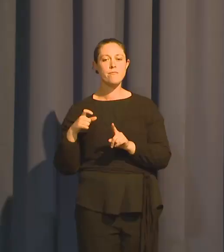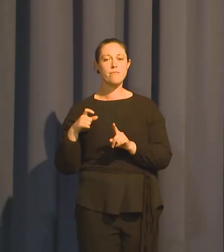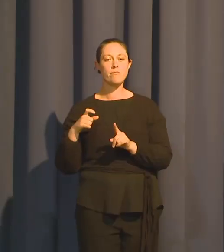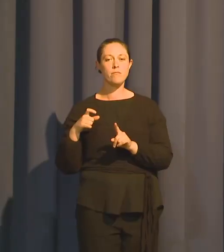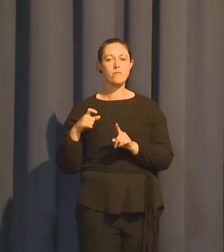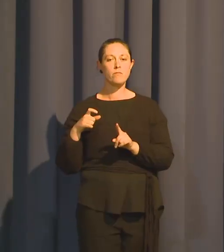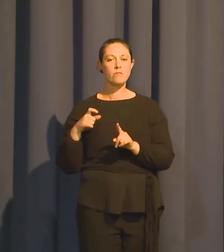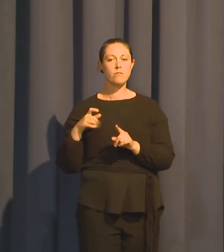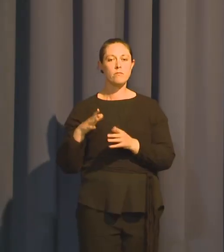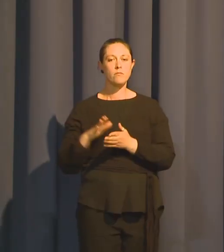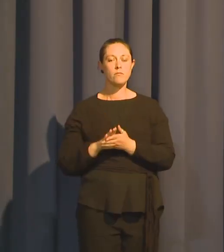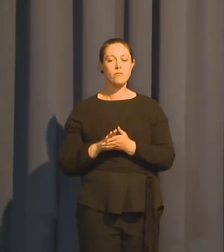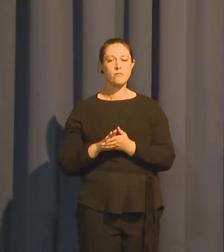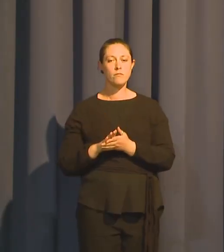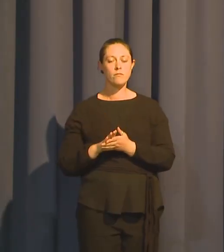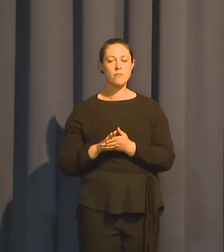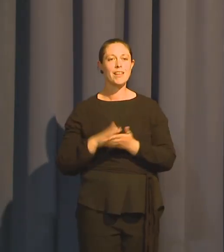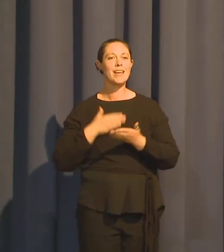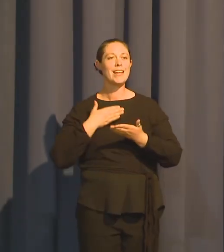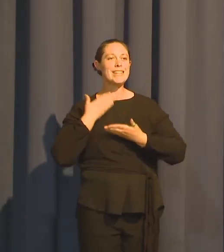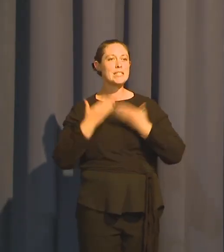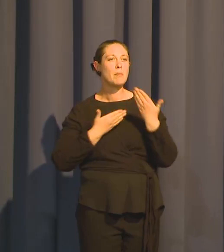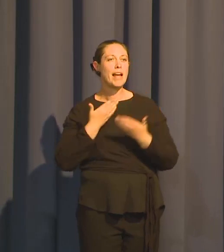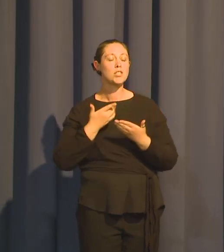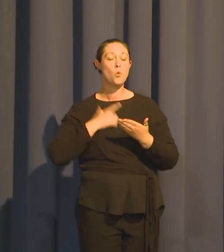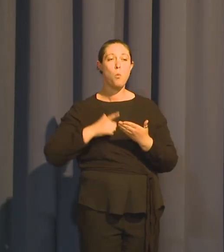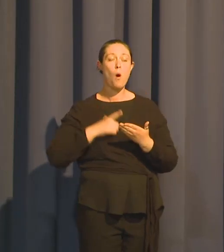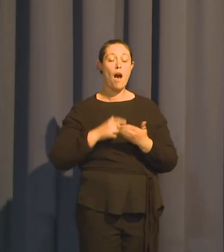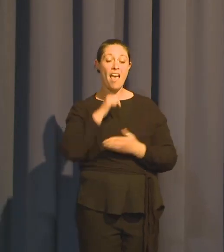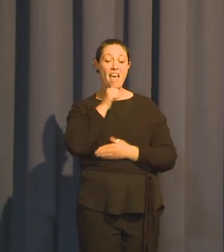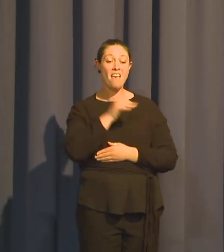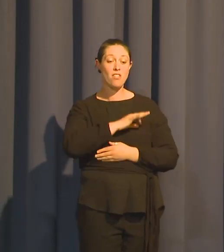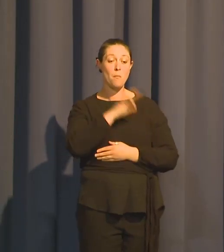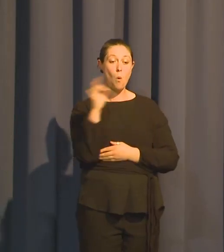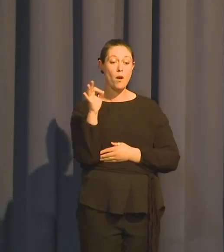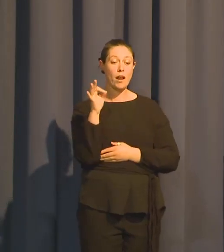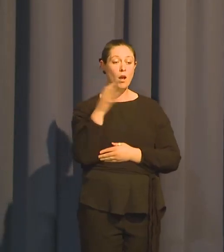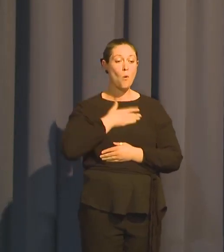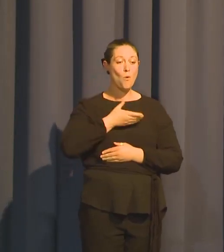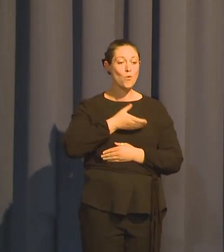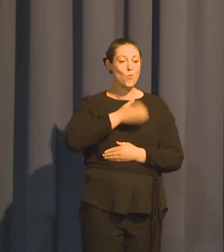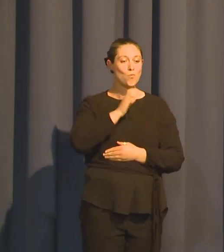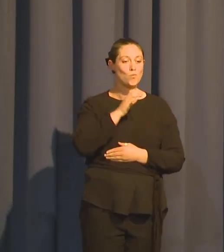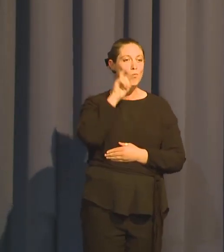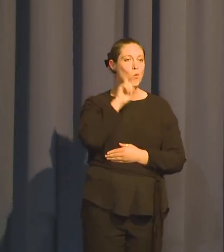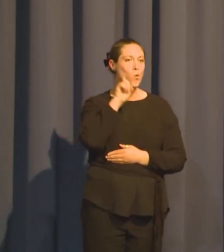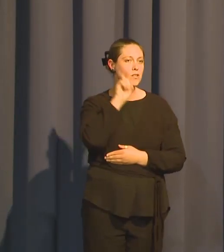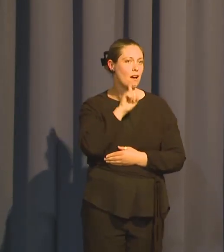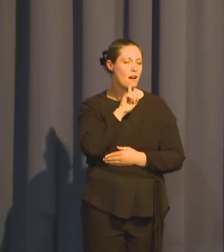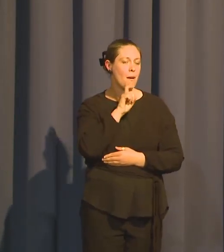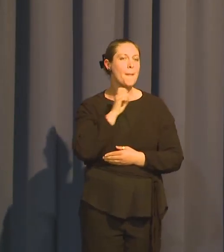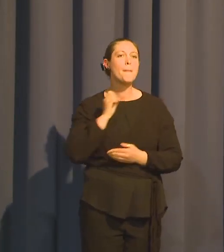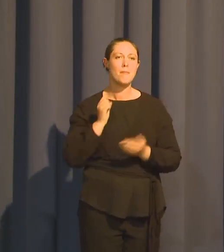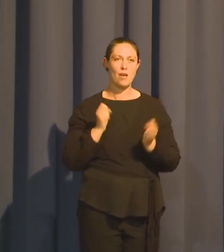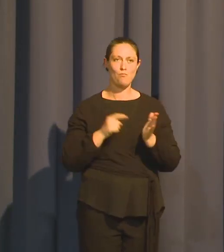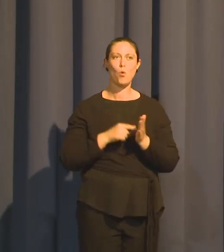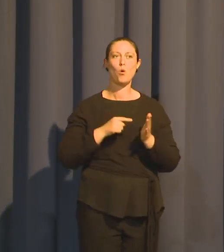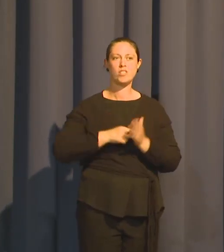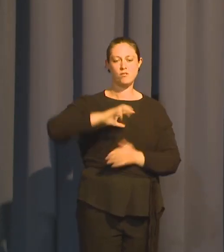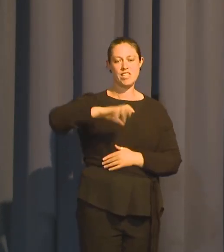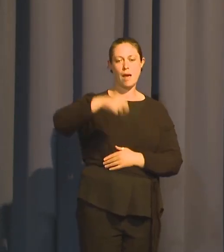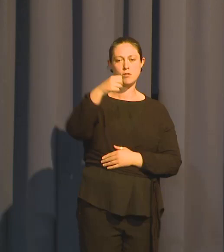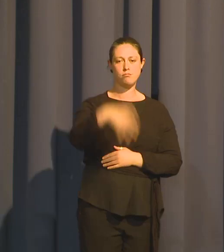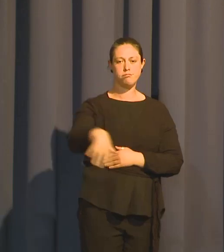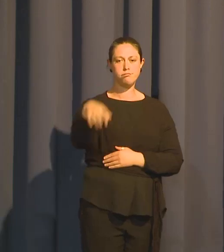the importance of flushing taps when you start your day or before you drink any water from them. As Dr. Jack